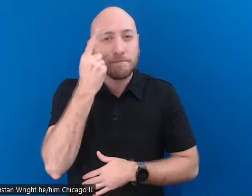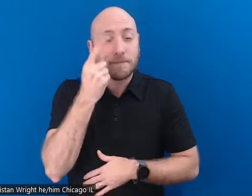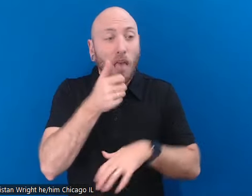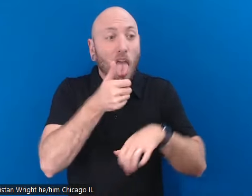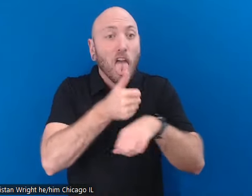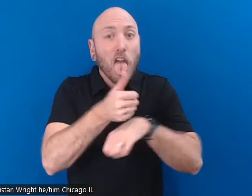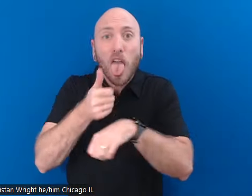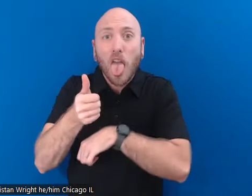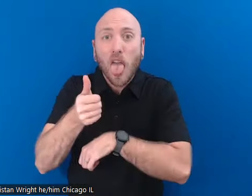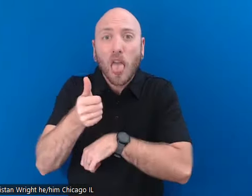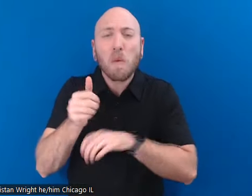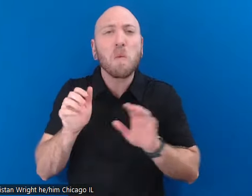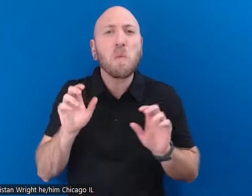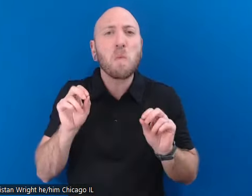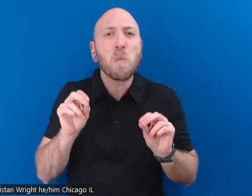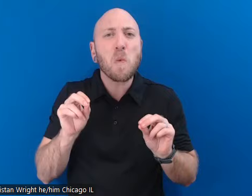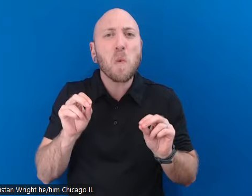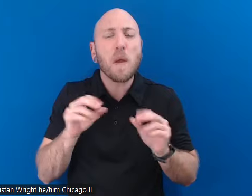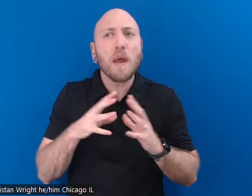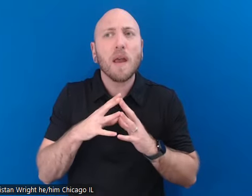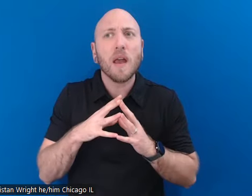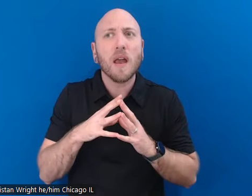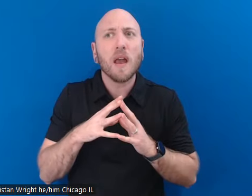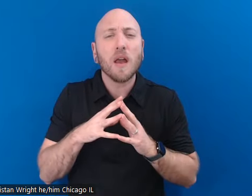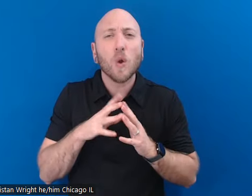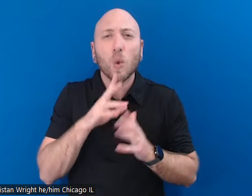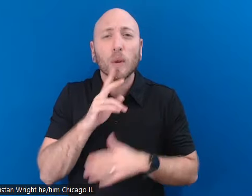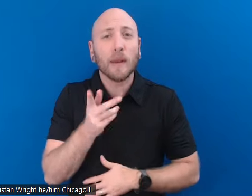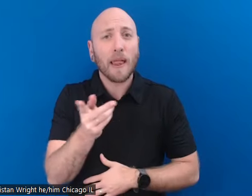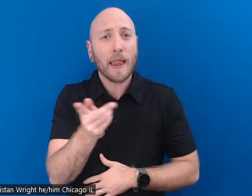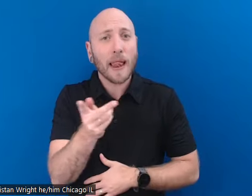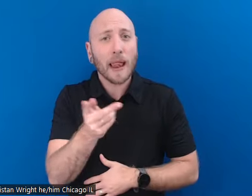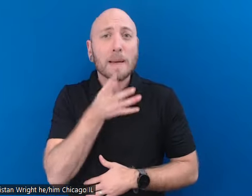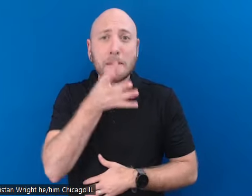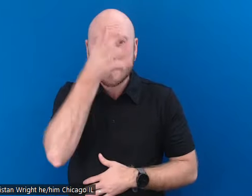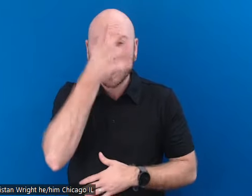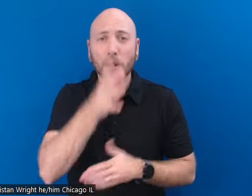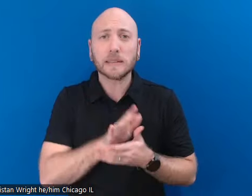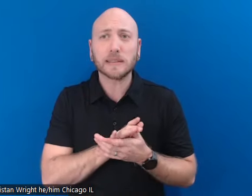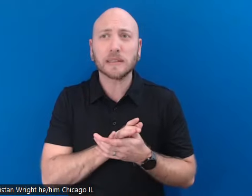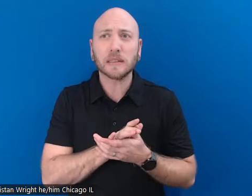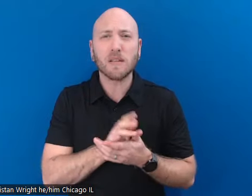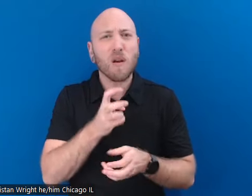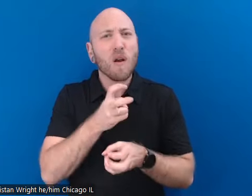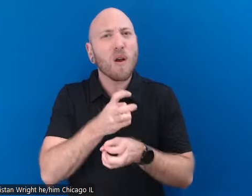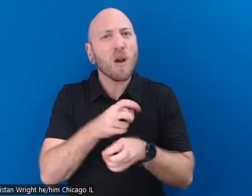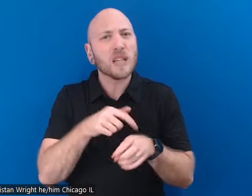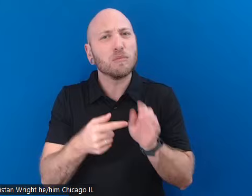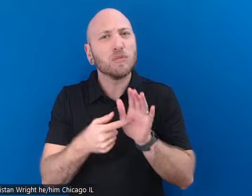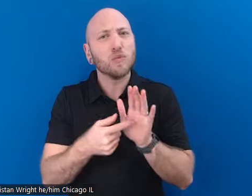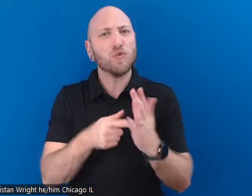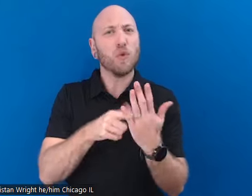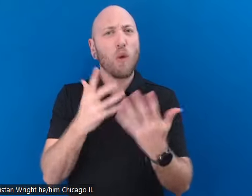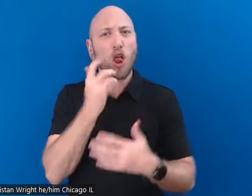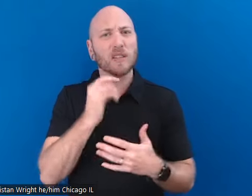know how to love me, and I didn't know how to like really be loved. And that's something I still struggle with till today and rears its head in